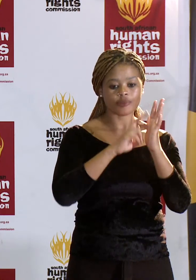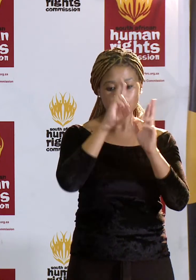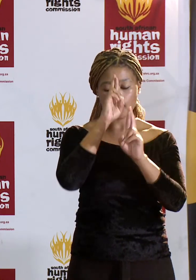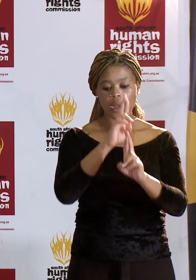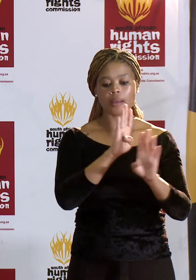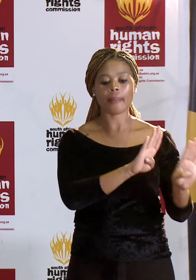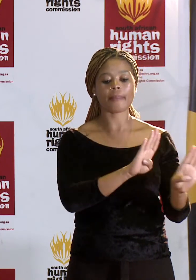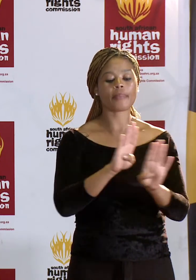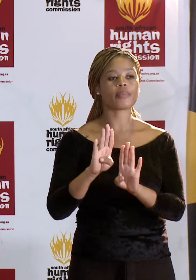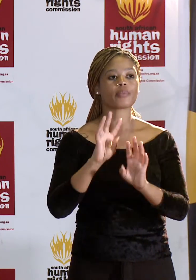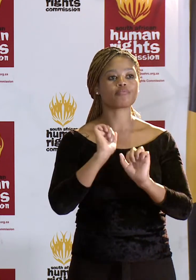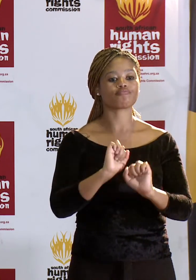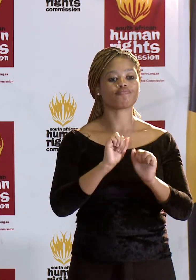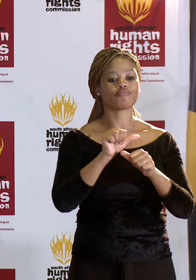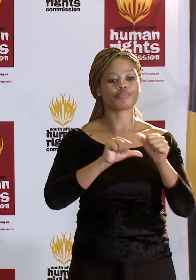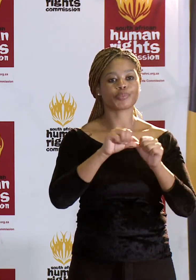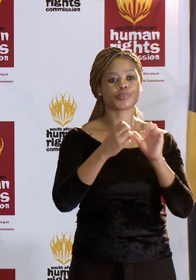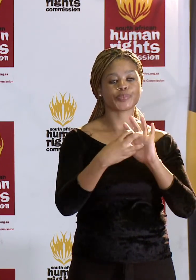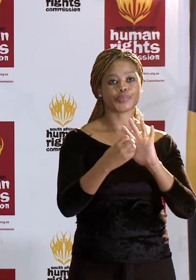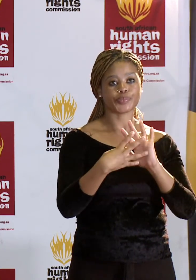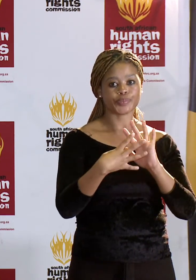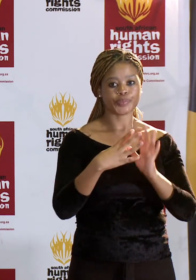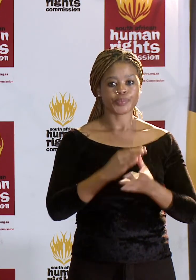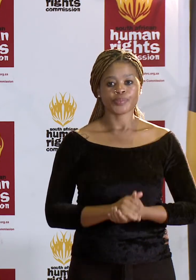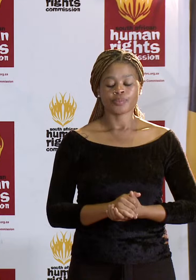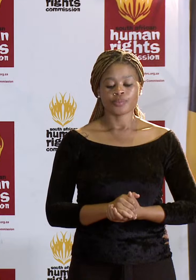respectful behavior on social media.